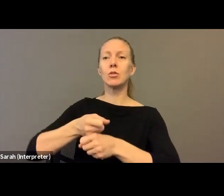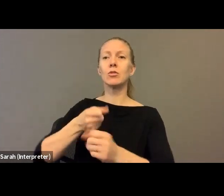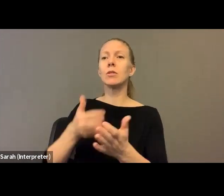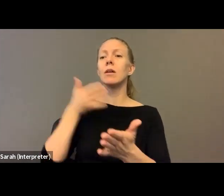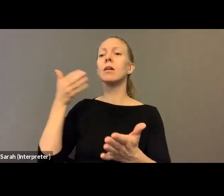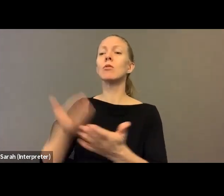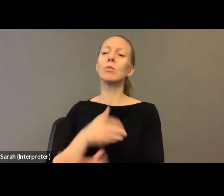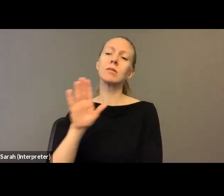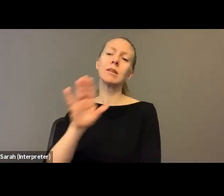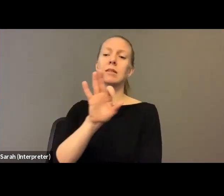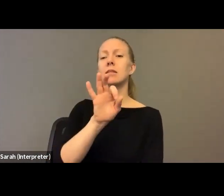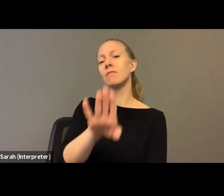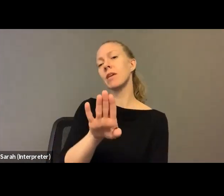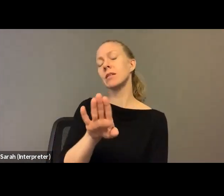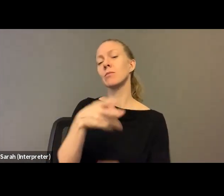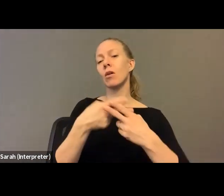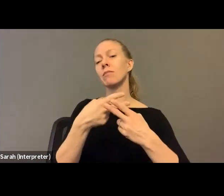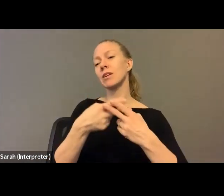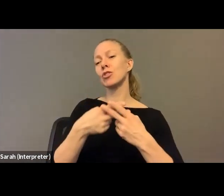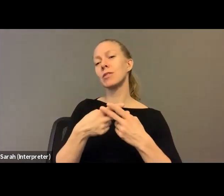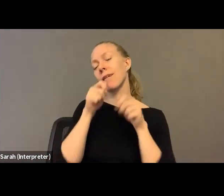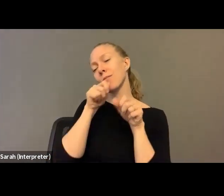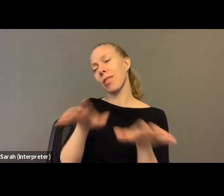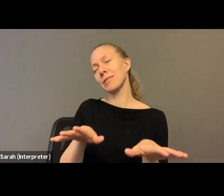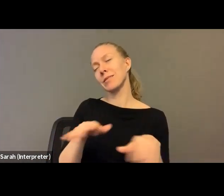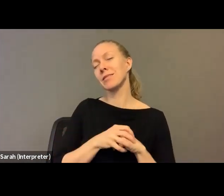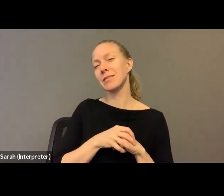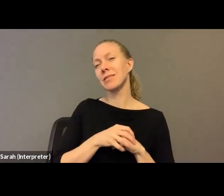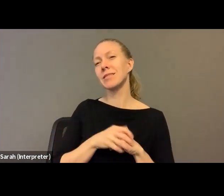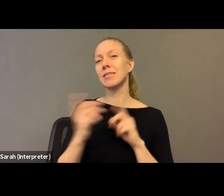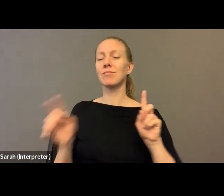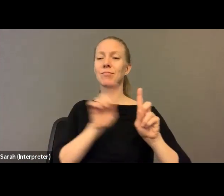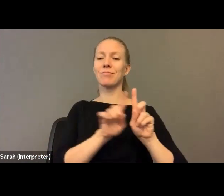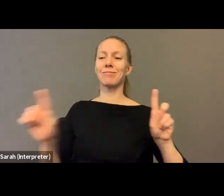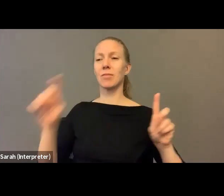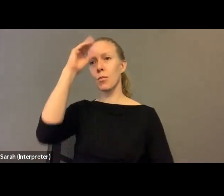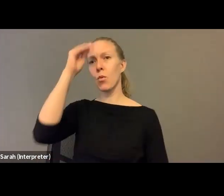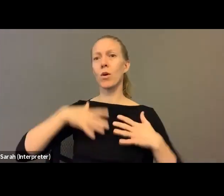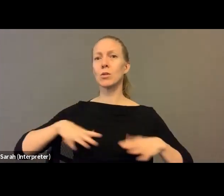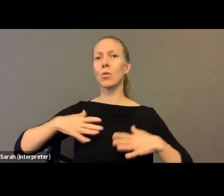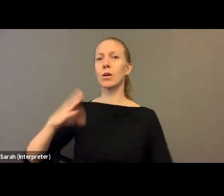hashtag blessed below boys in blue jerseys, despite the Canucks